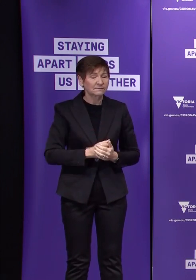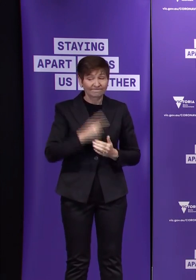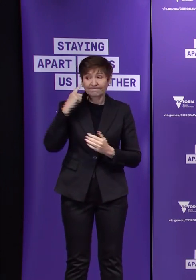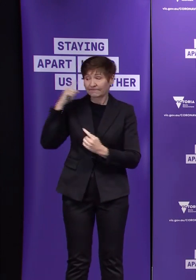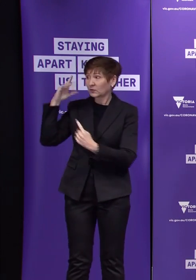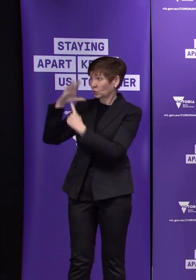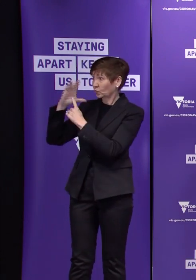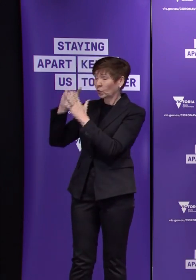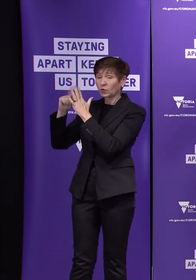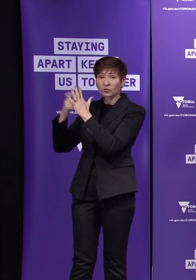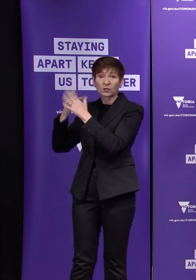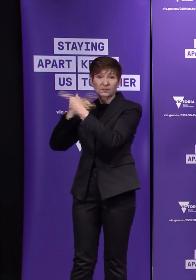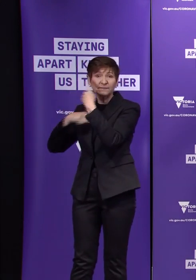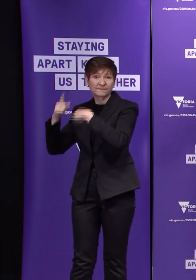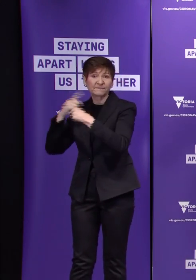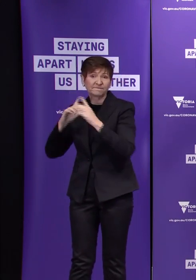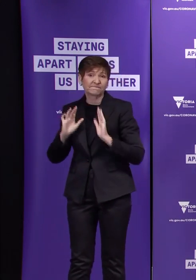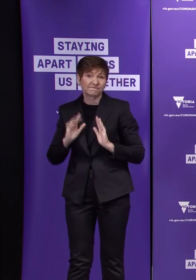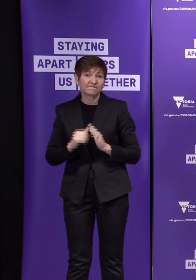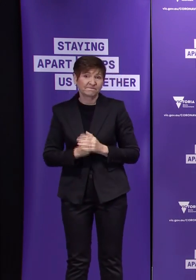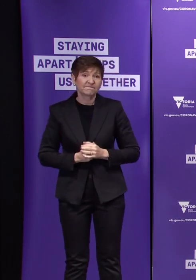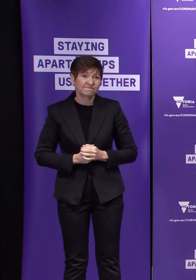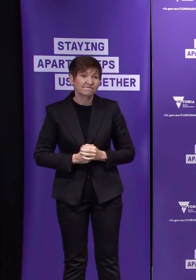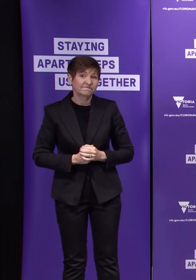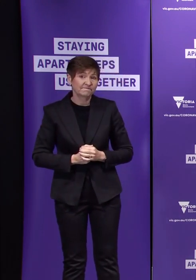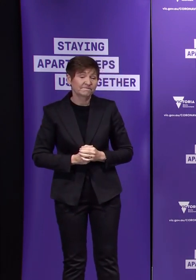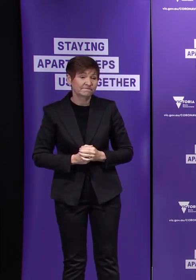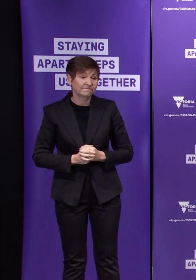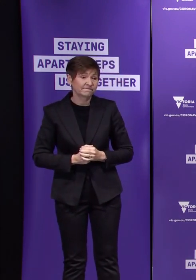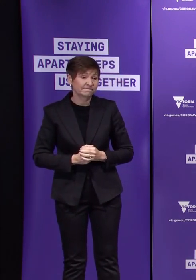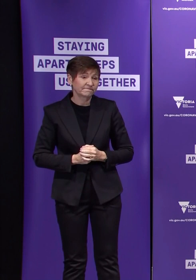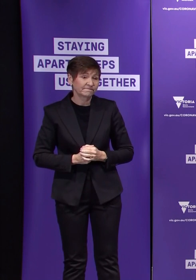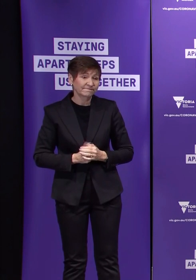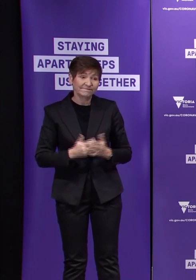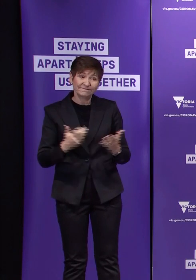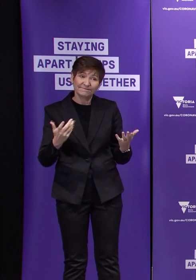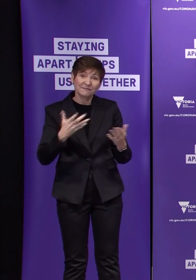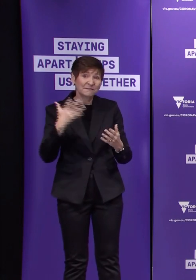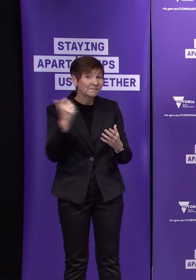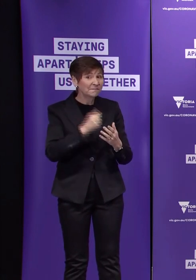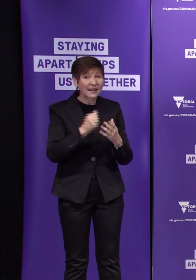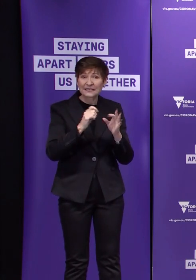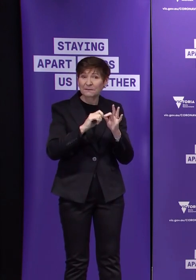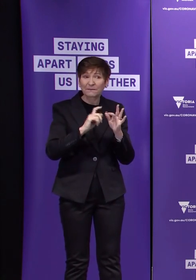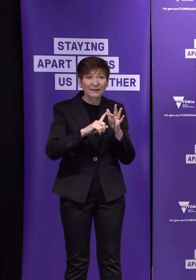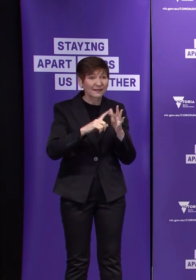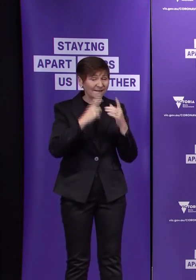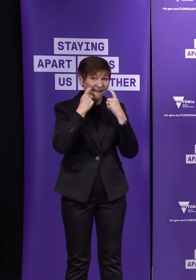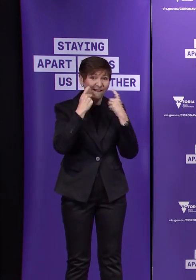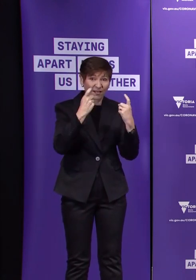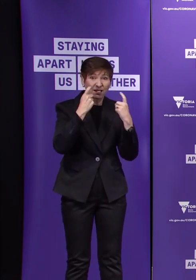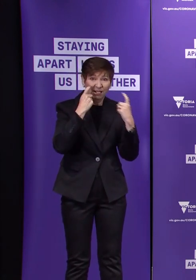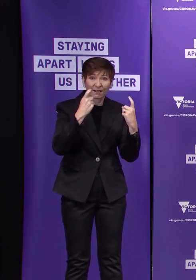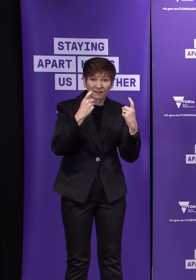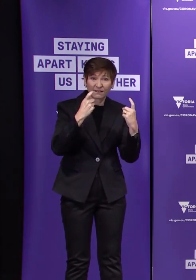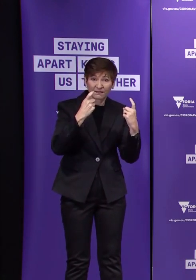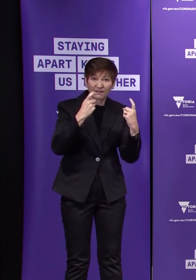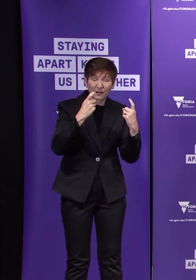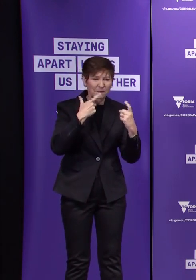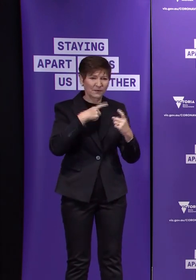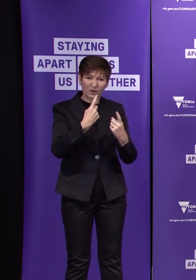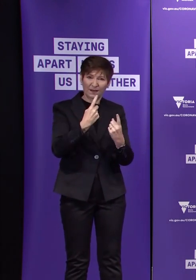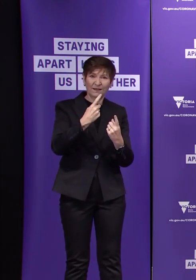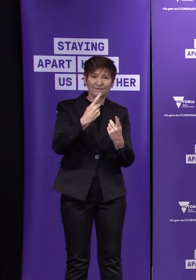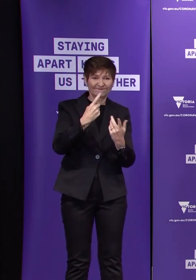view, and I think it's well understood that we have to be very careful sometimes where there might just be one person in a particular aged